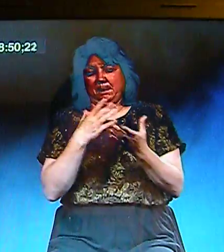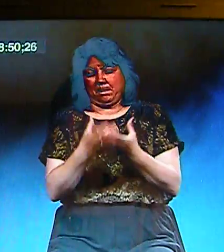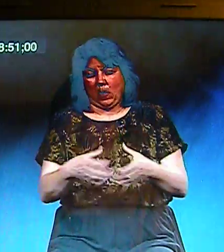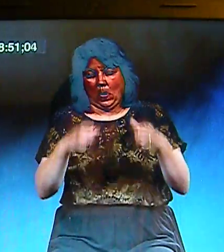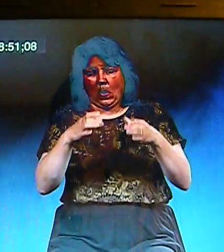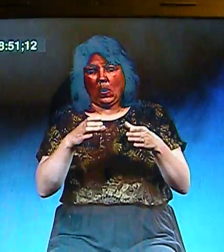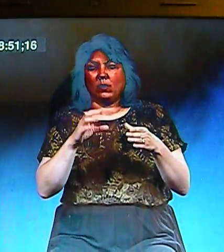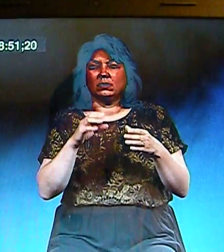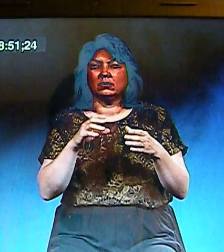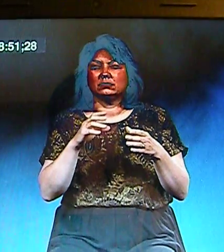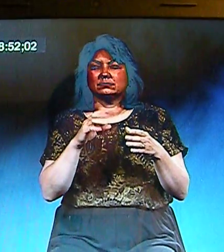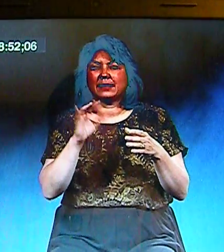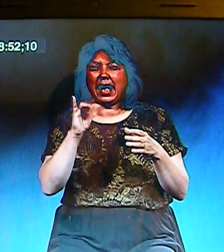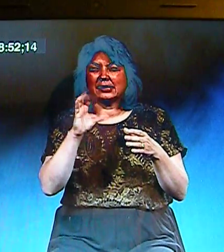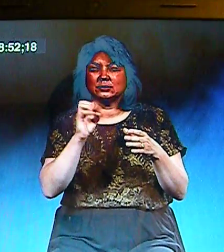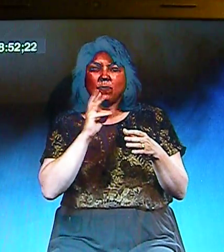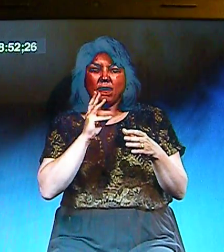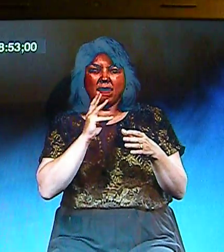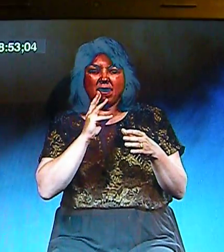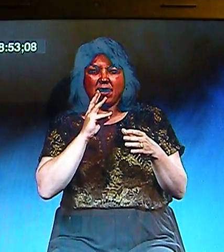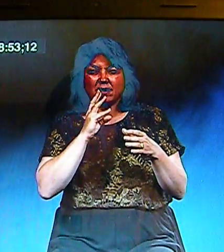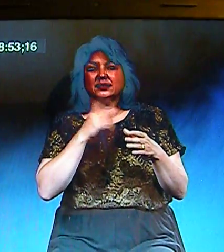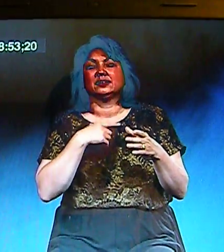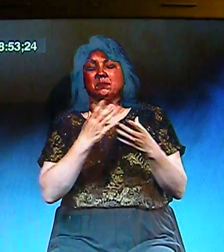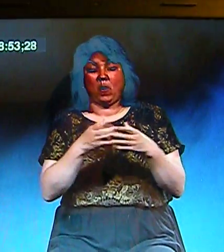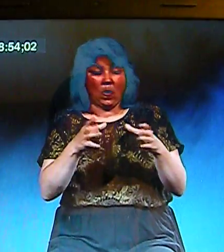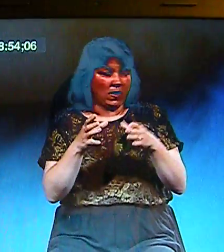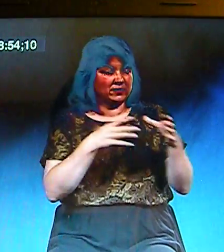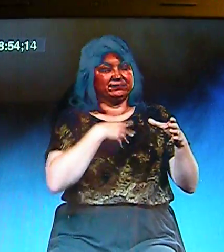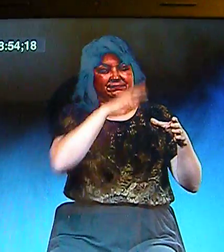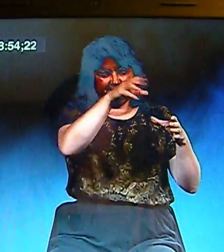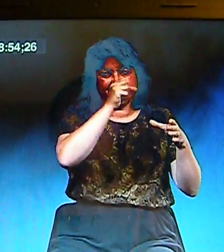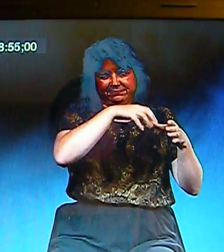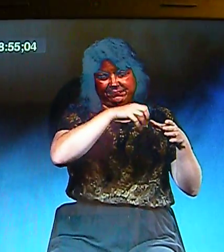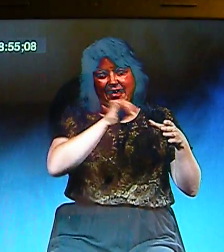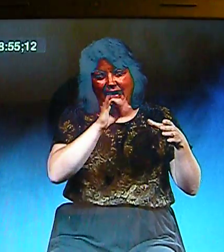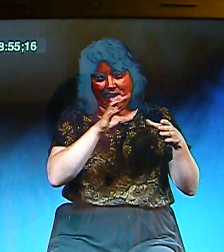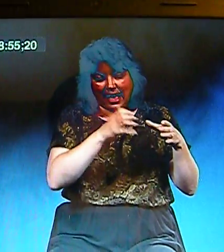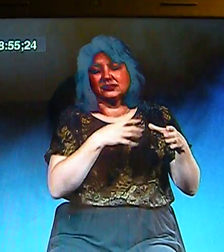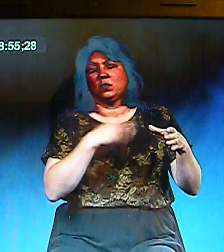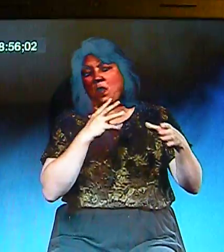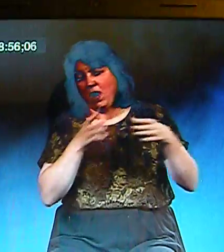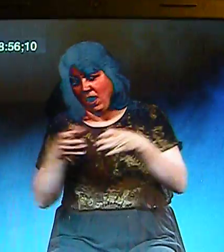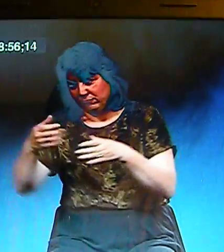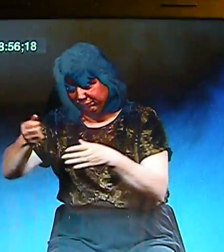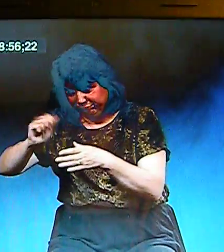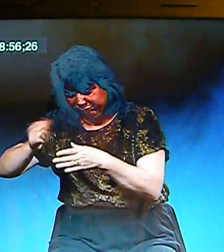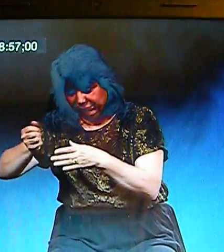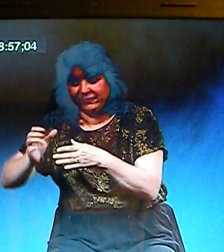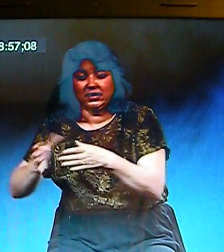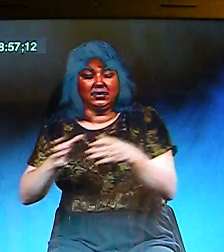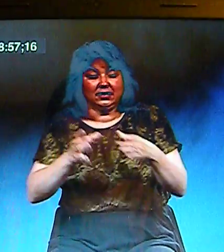So then I decided, okay, I'm going to get a bowl full of ice water. So I went to the sink